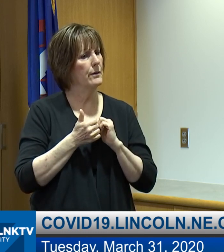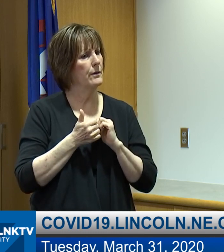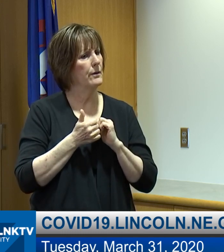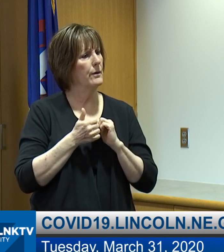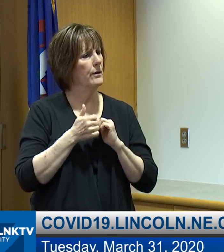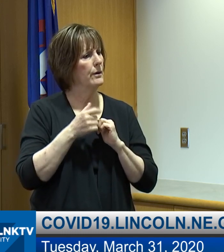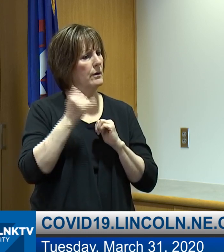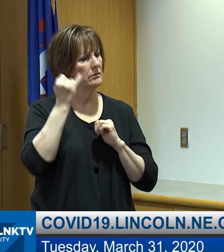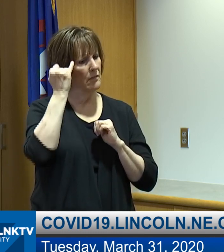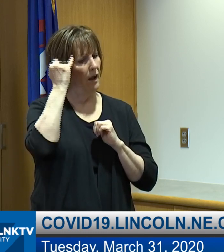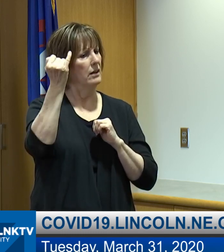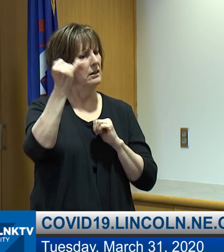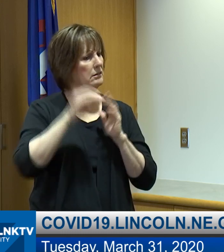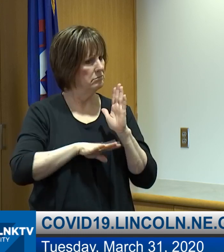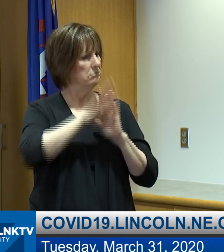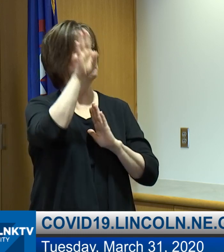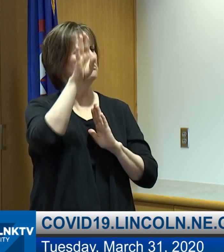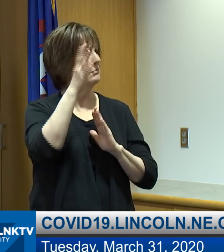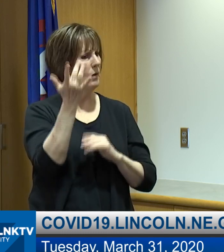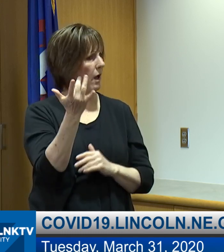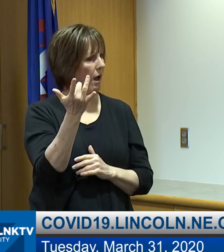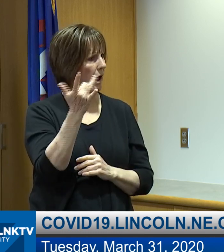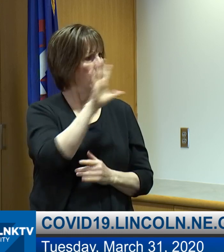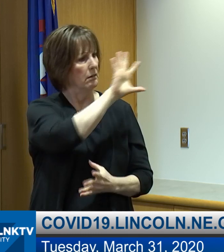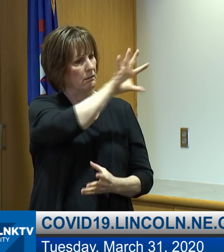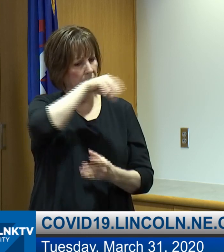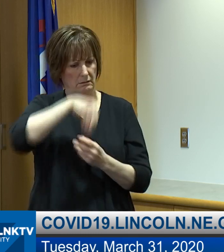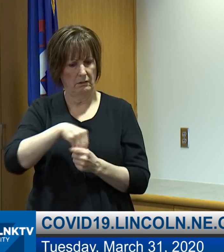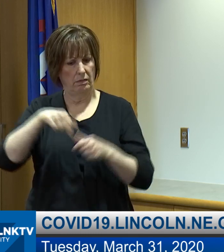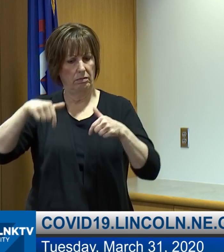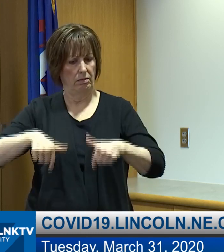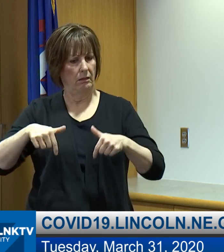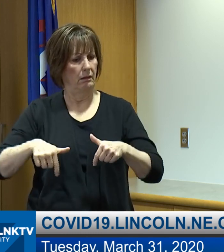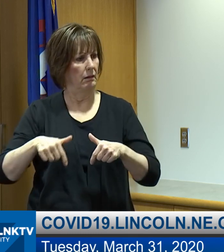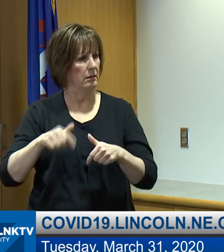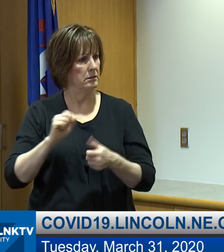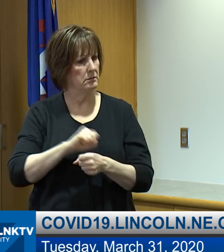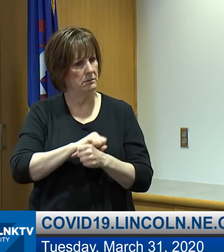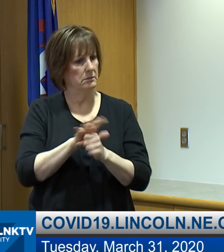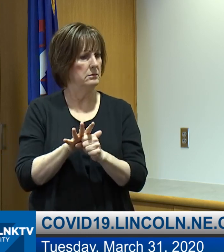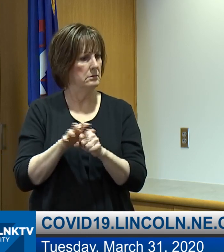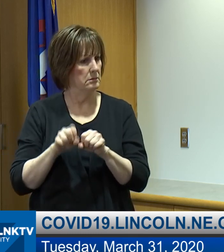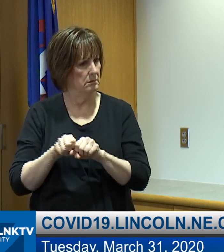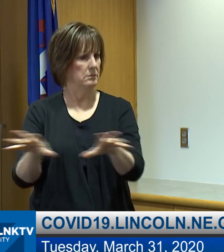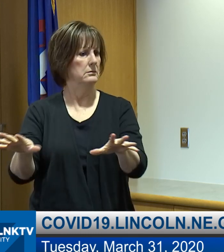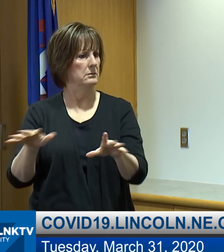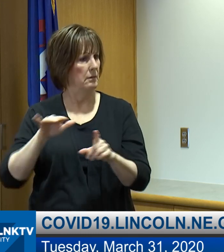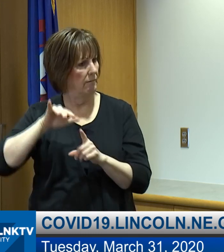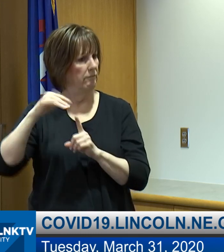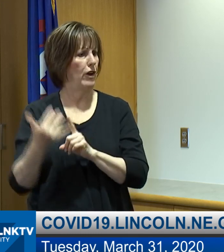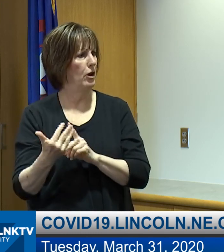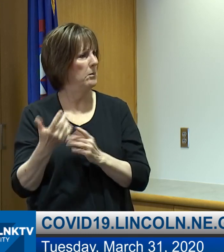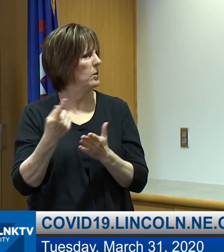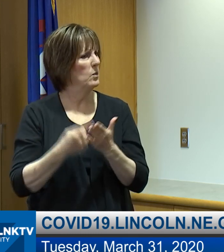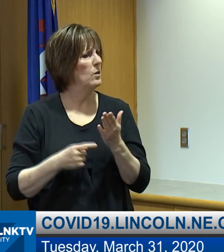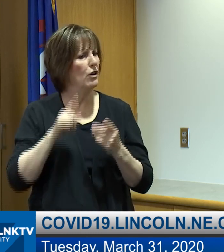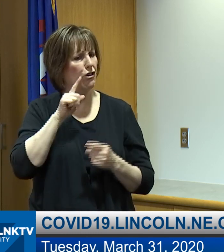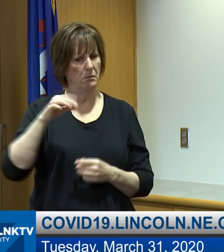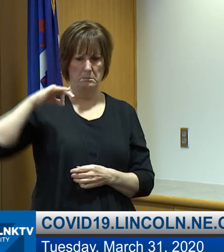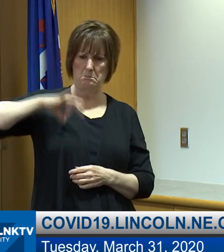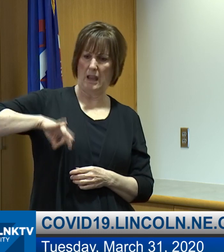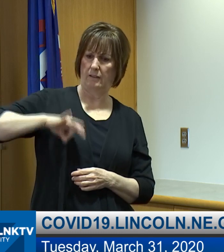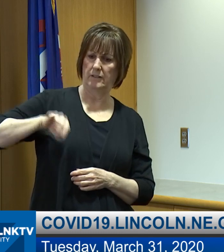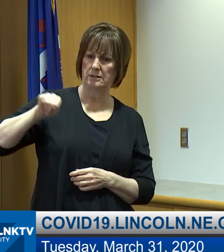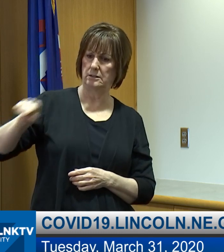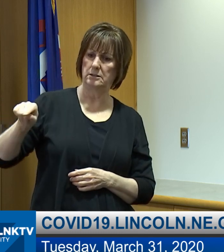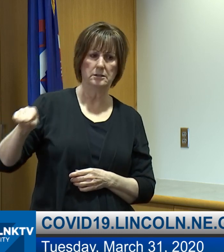how it was conceived, and then how it plays into this sort of pandemic environment, and what the benefits might that